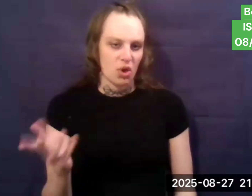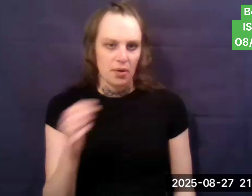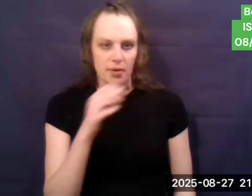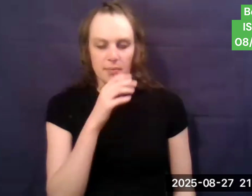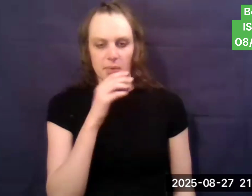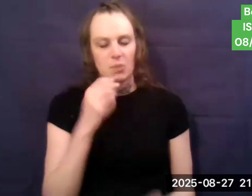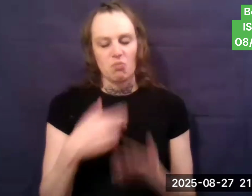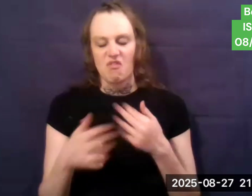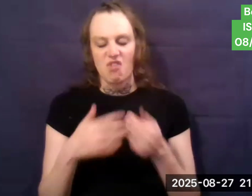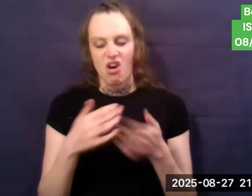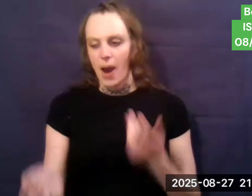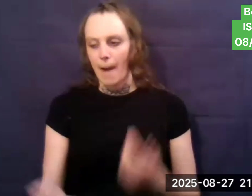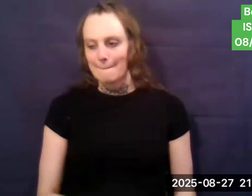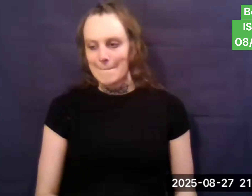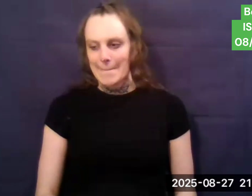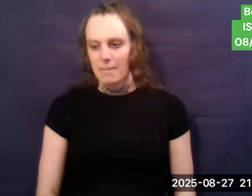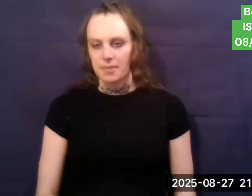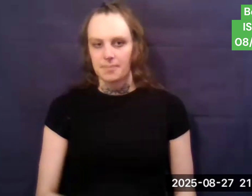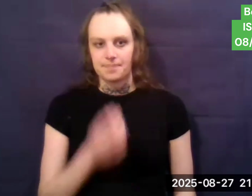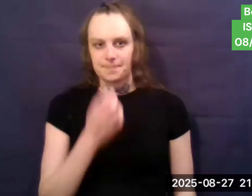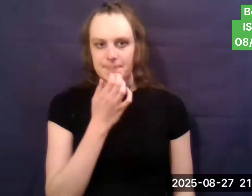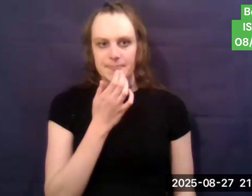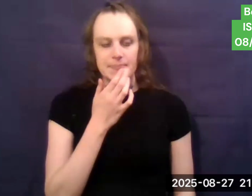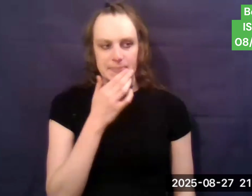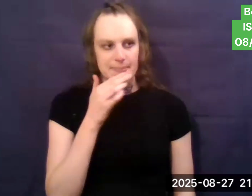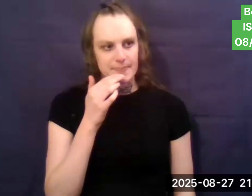And like,